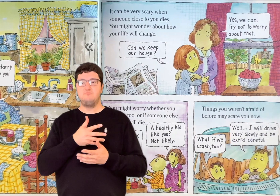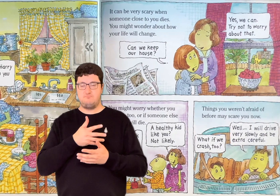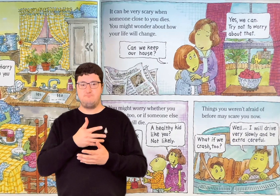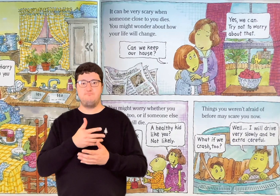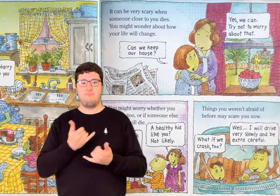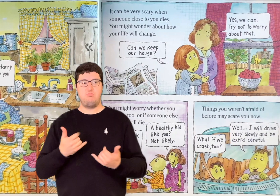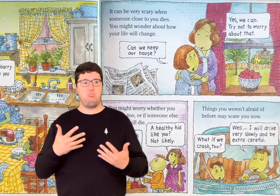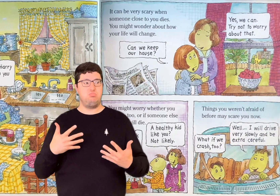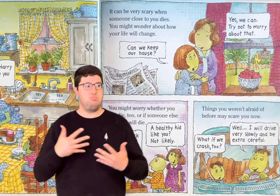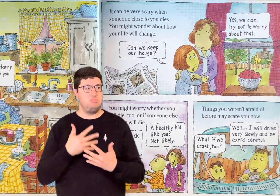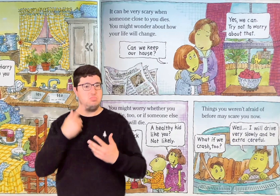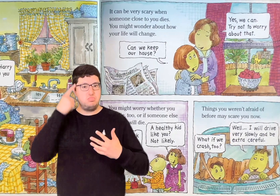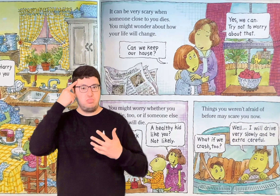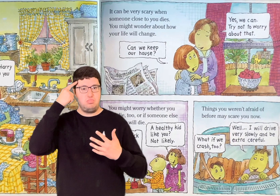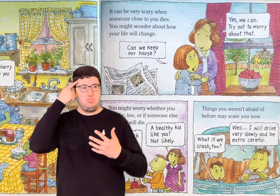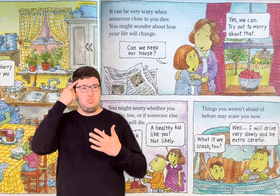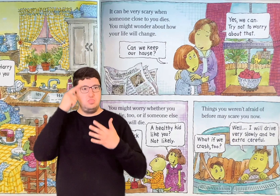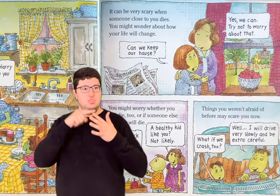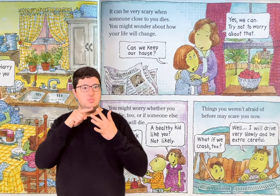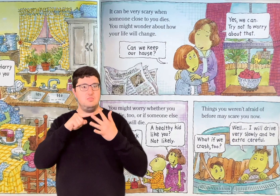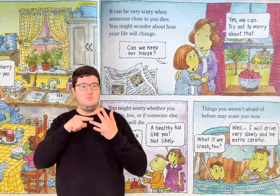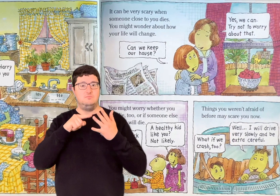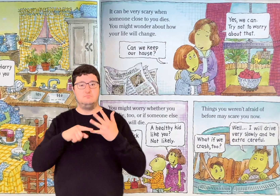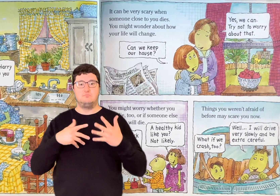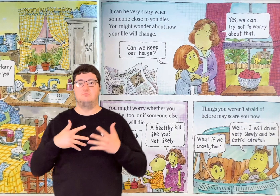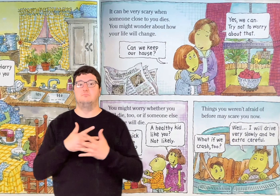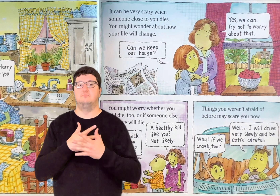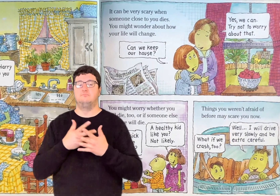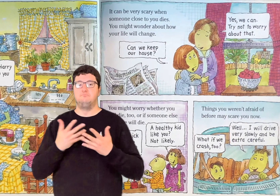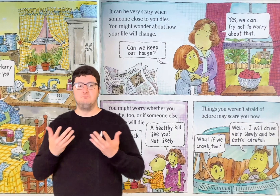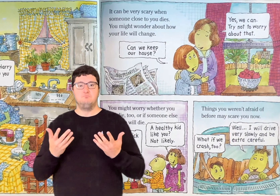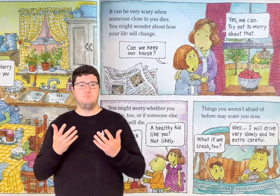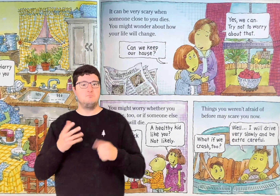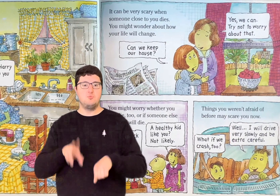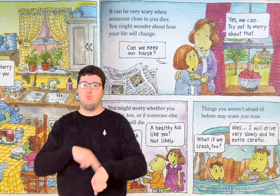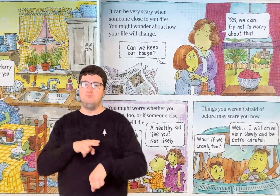Things you weren't afraid of before may scare you now.